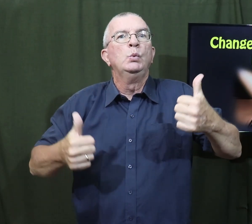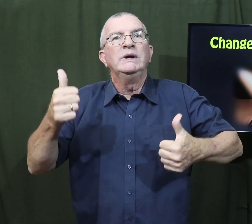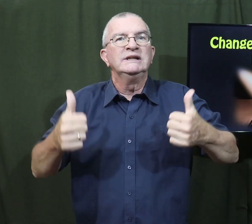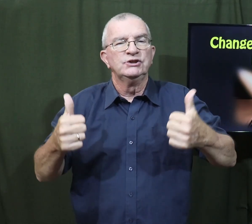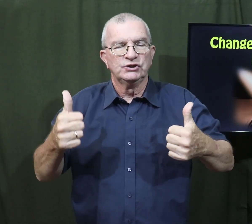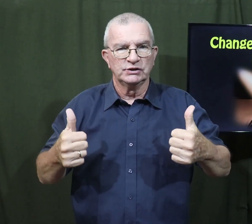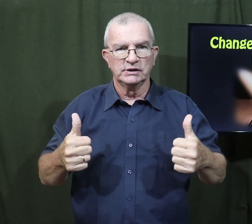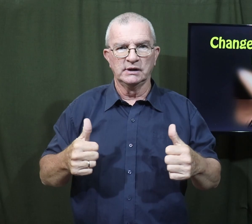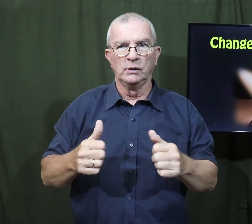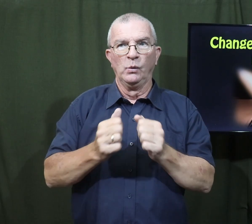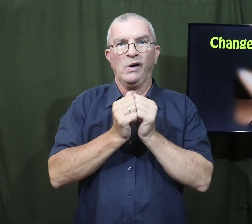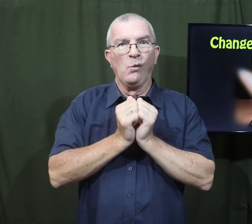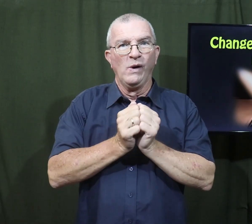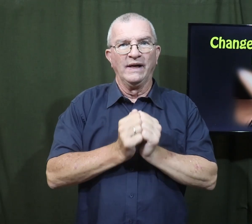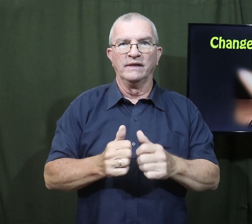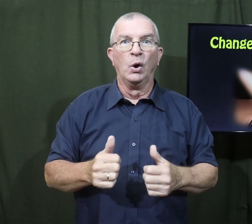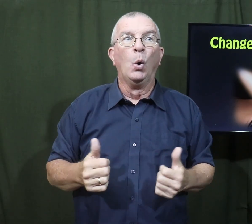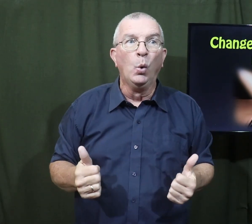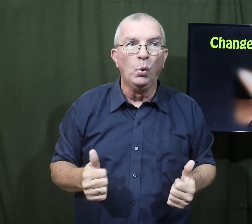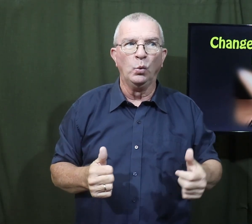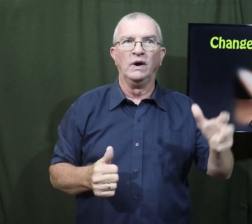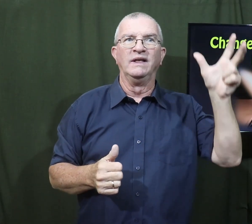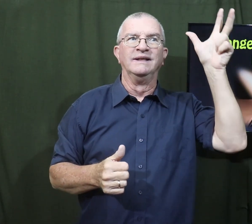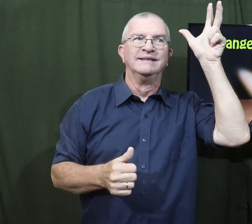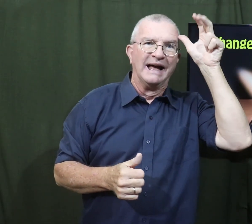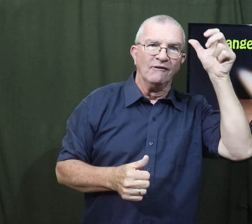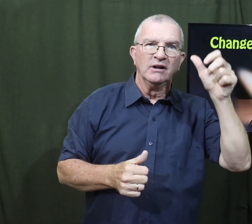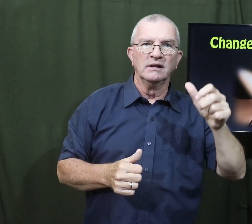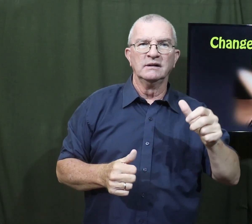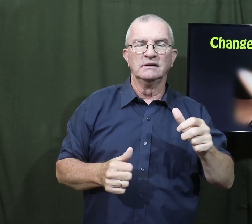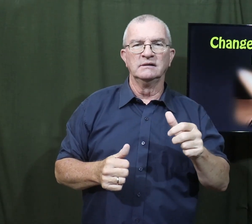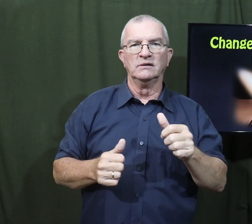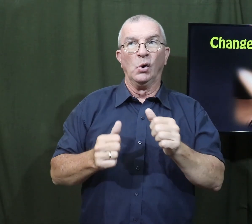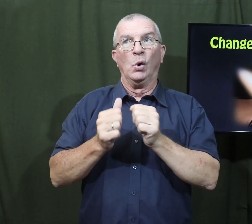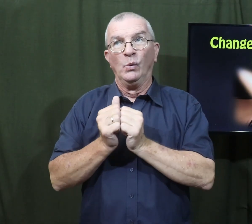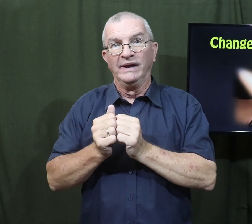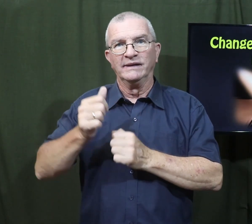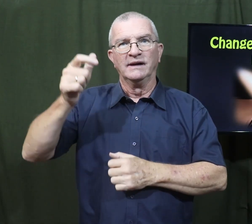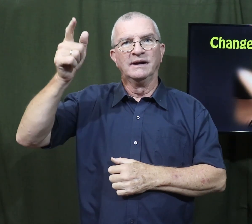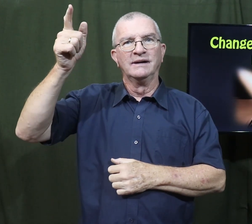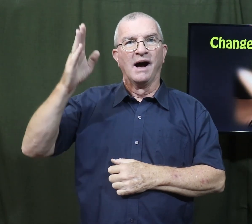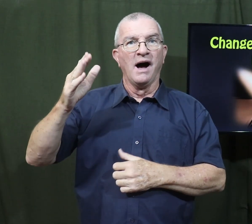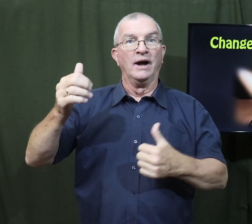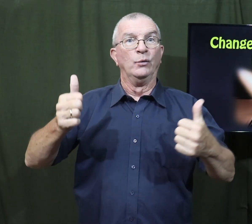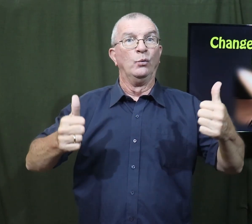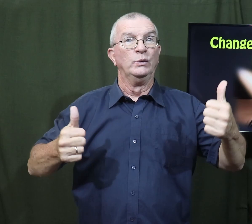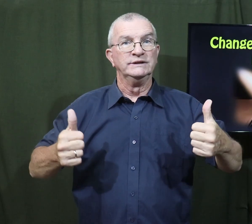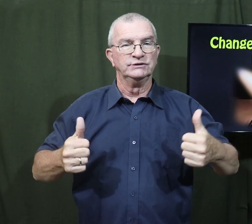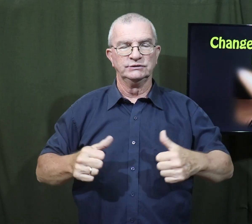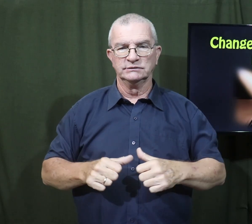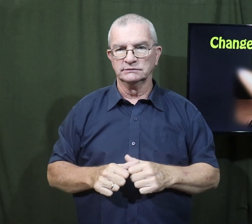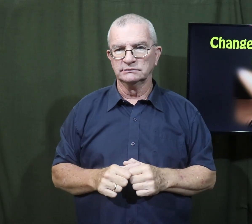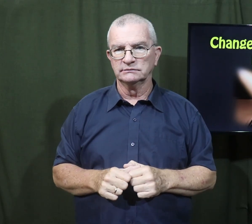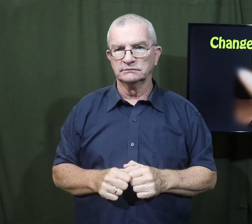And we need to know which are we going to be with, the devil or God? Which?